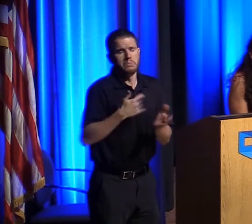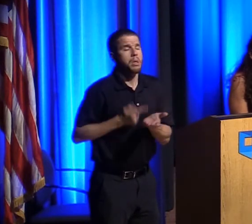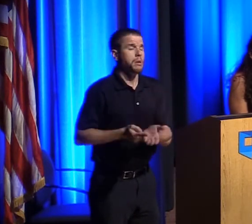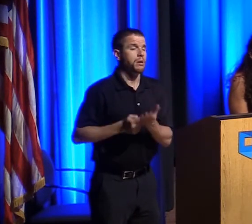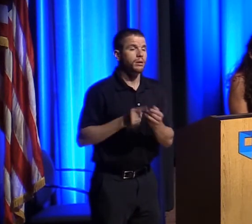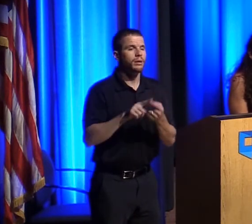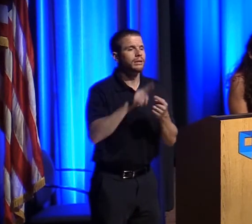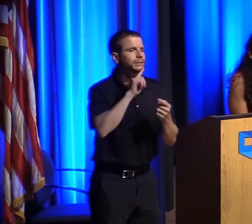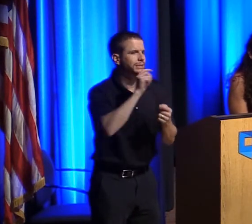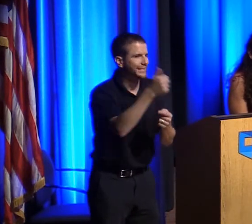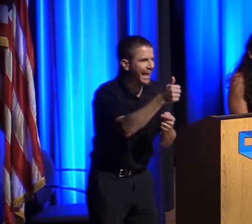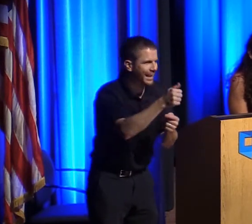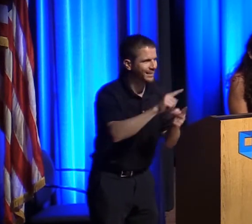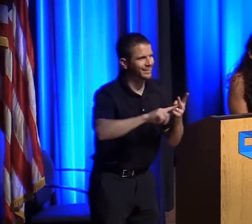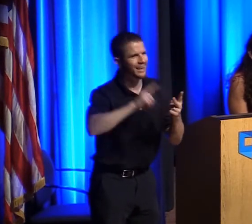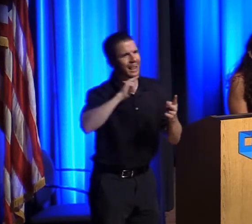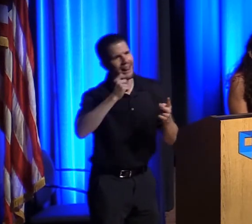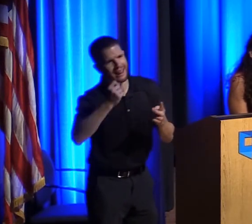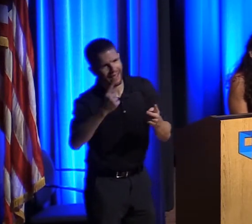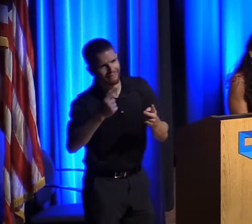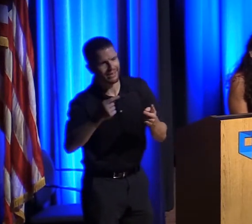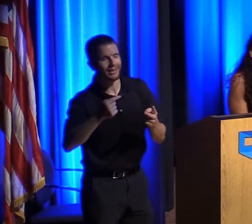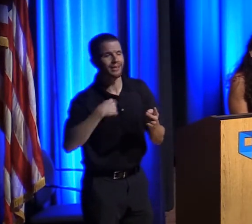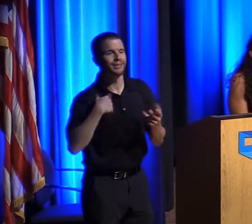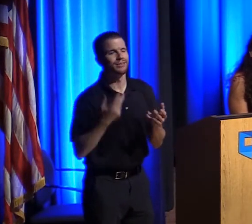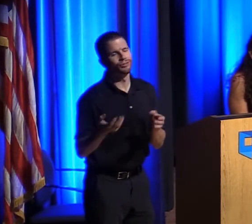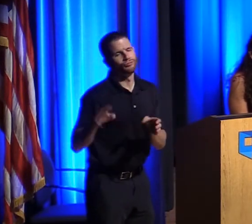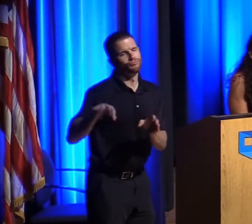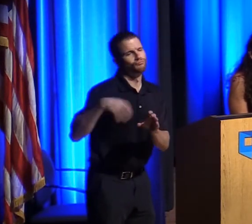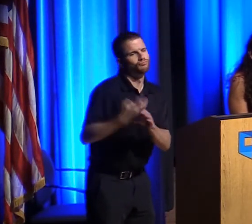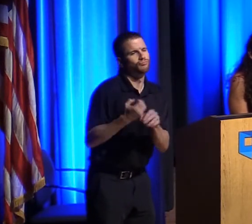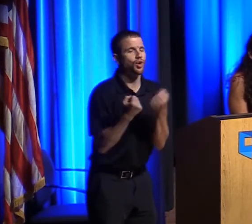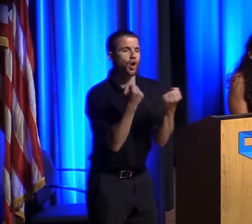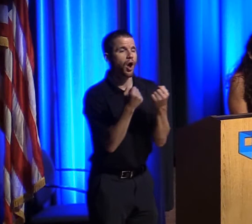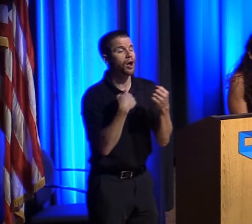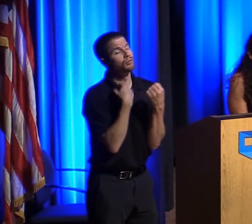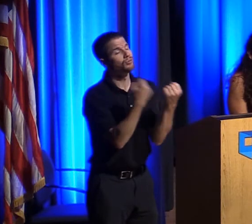coming and going to school, and my kids were like, my friend so-and-so,